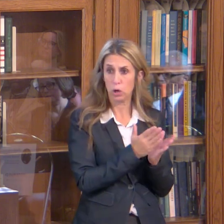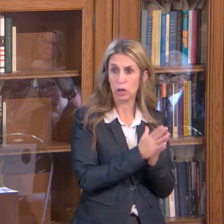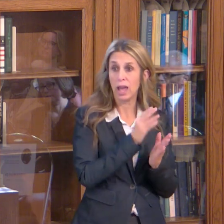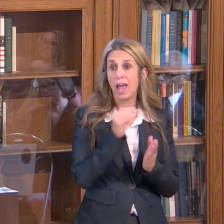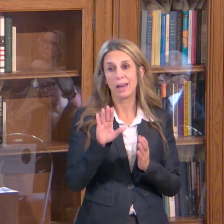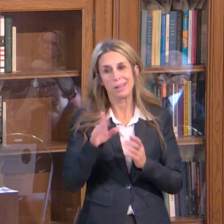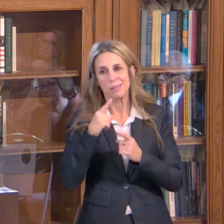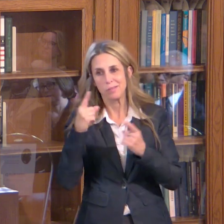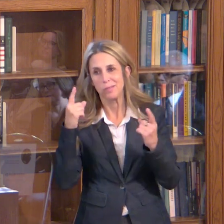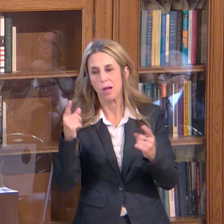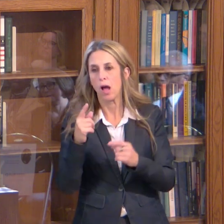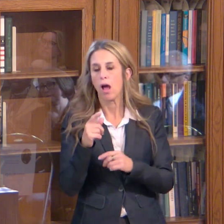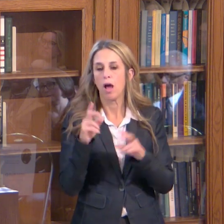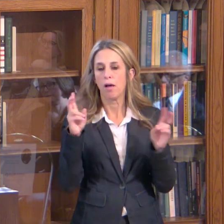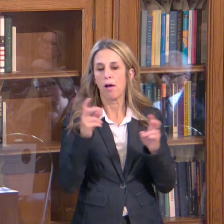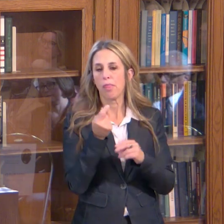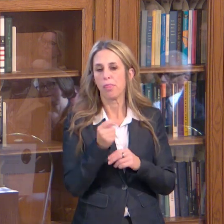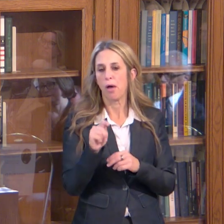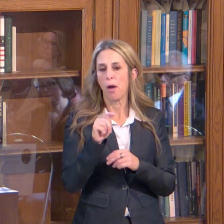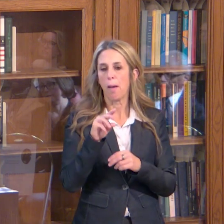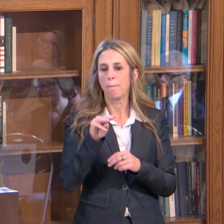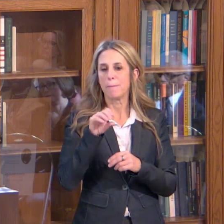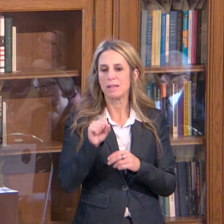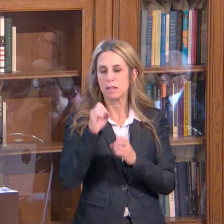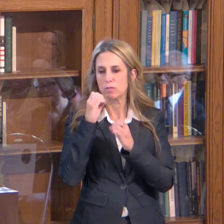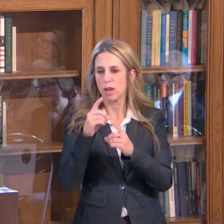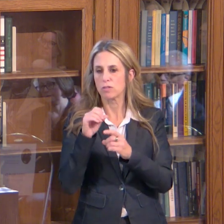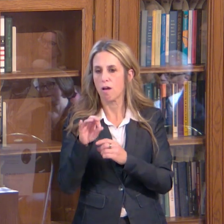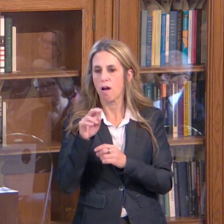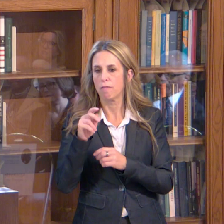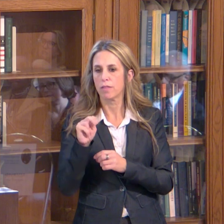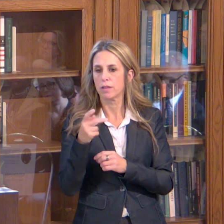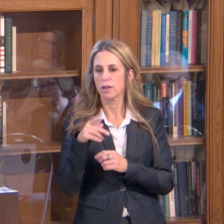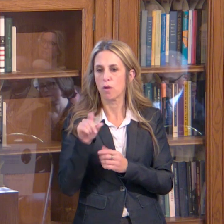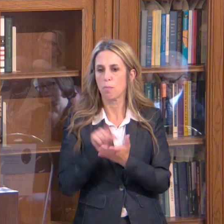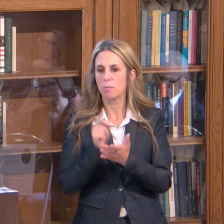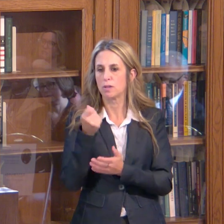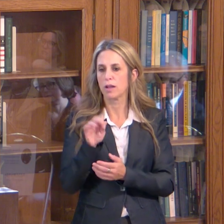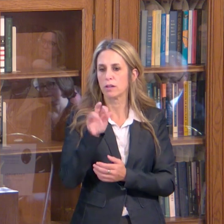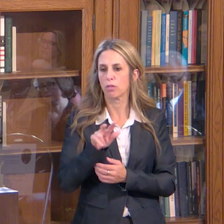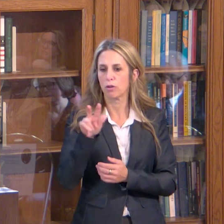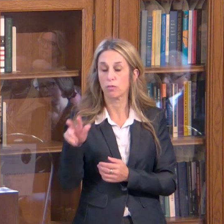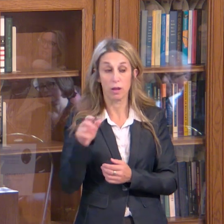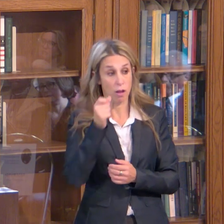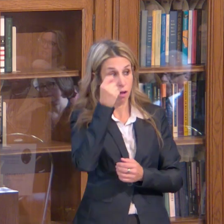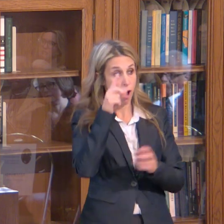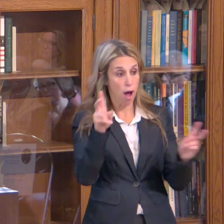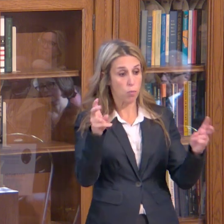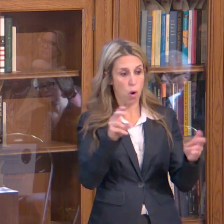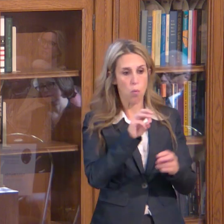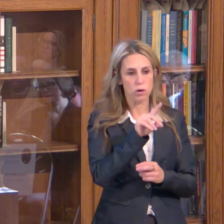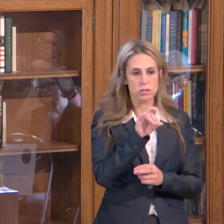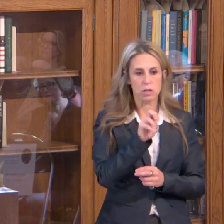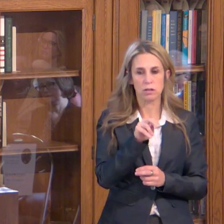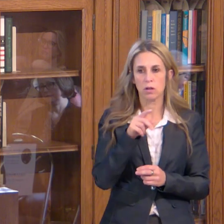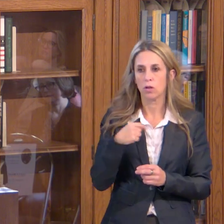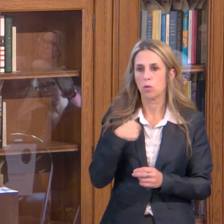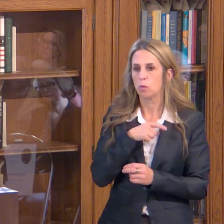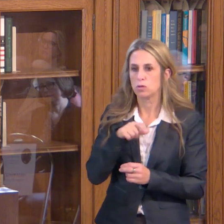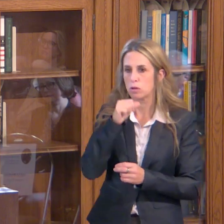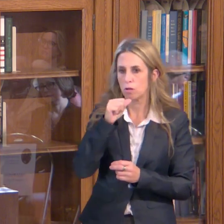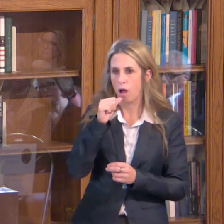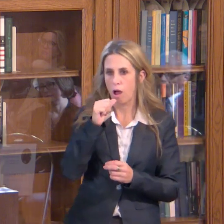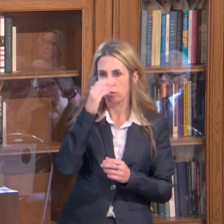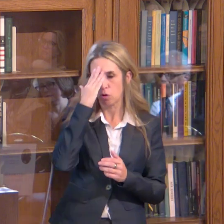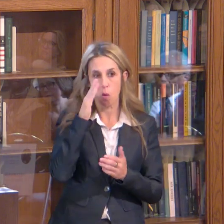well-known the miseducation of the Negro published in 1933 and I quote Woodson we should not learn less of